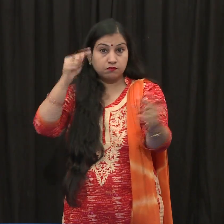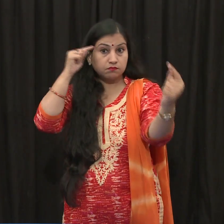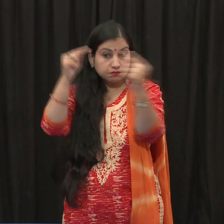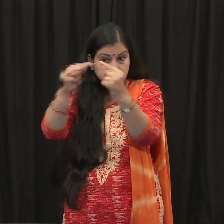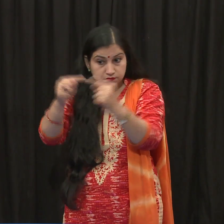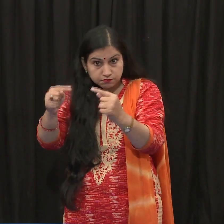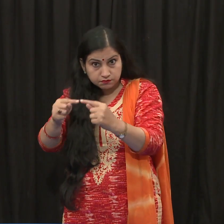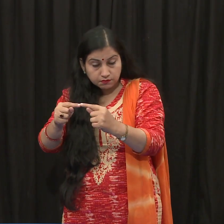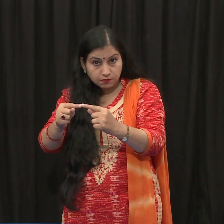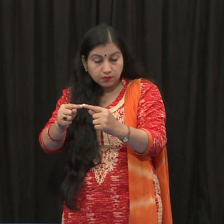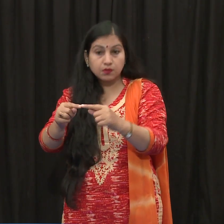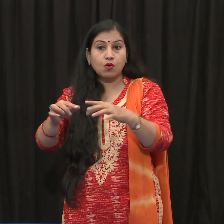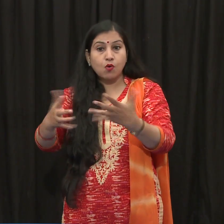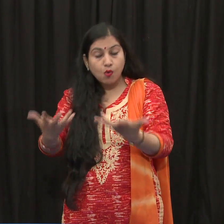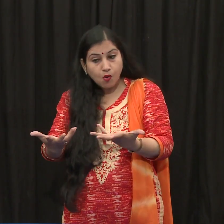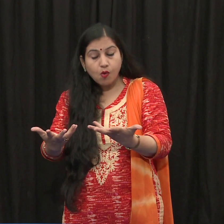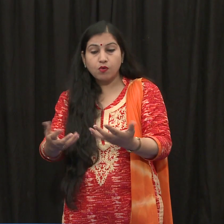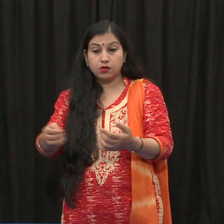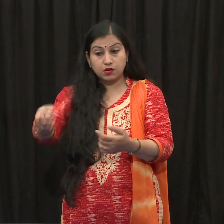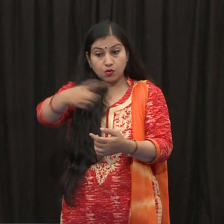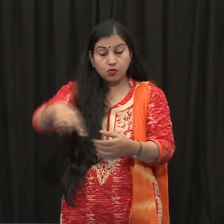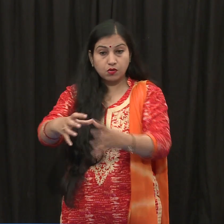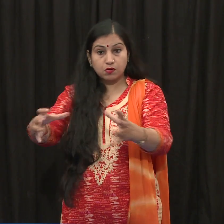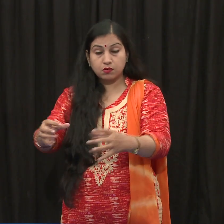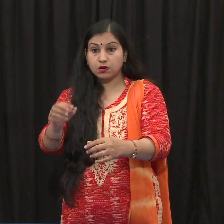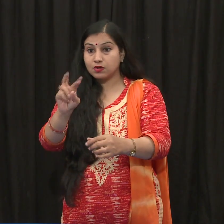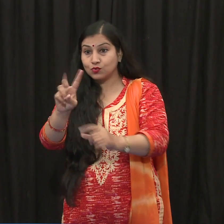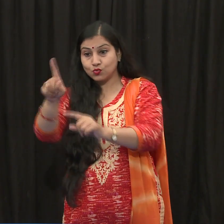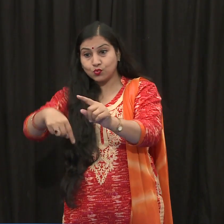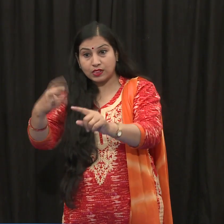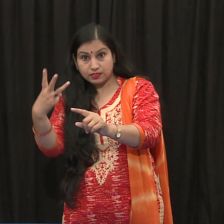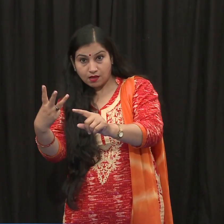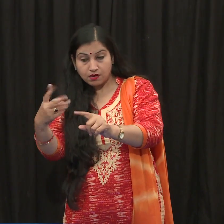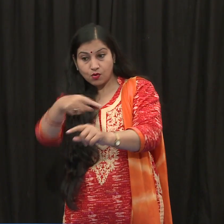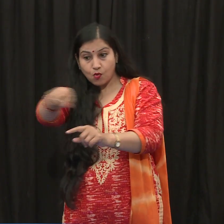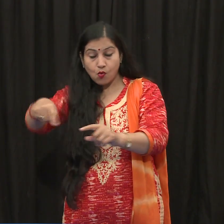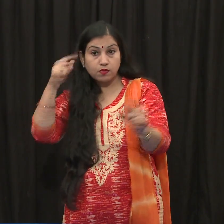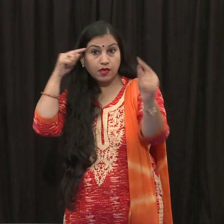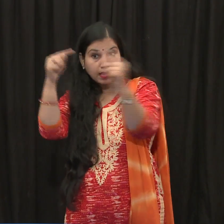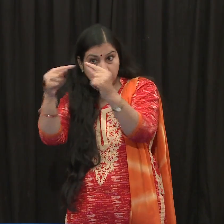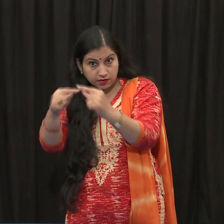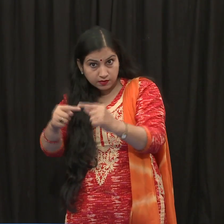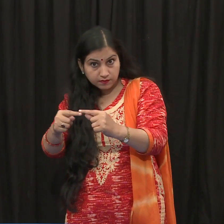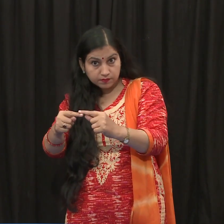2/3, and the approval of more than half of the states.